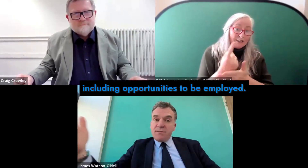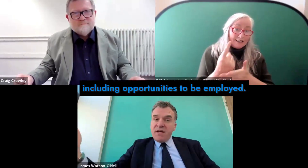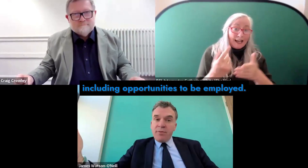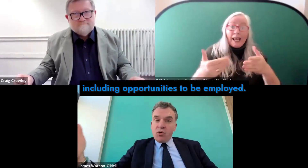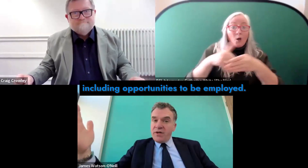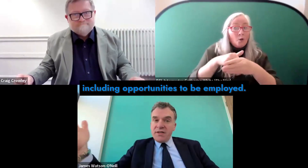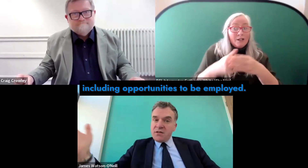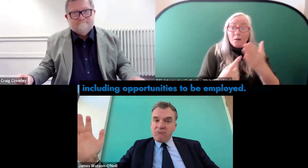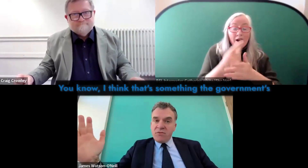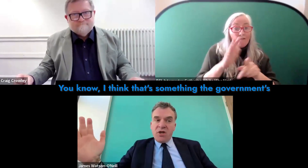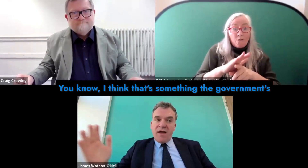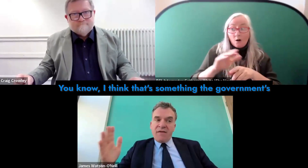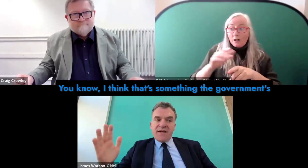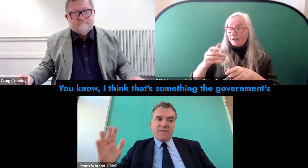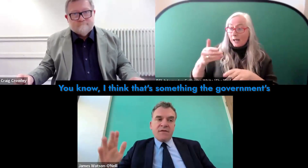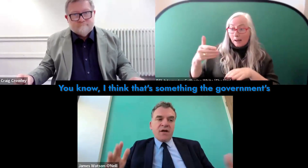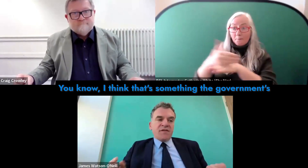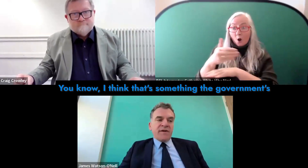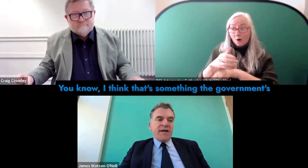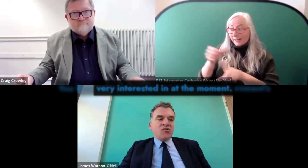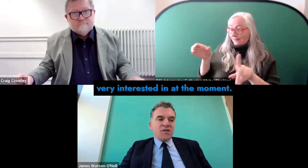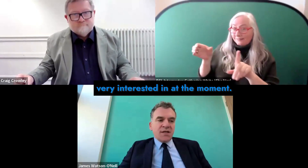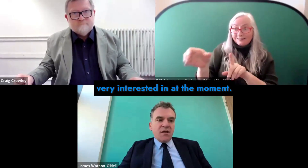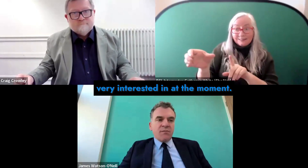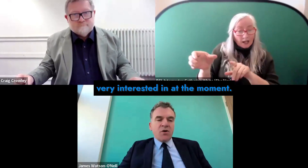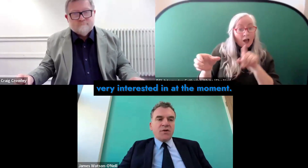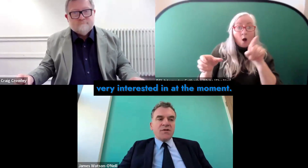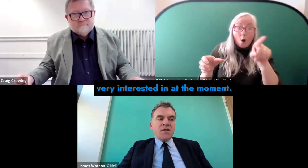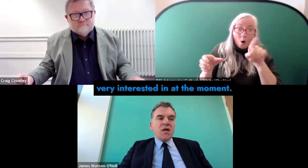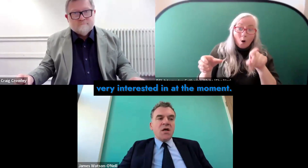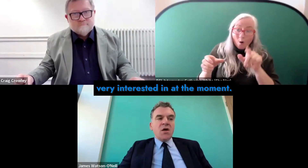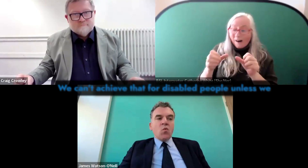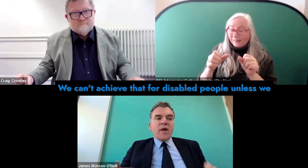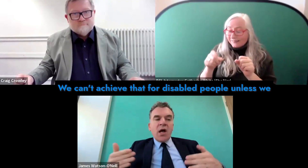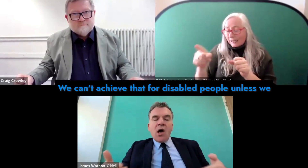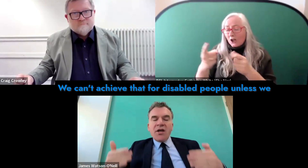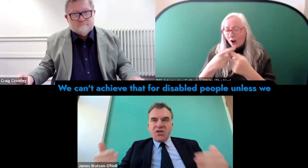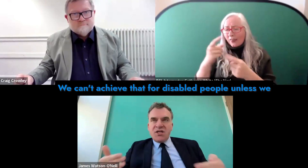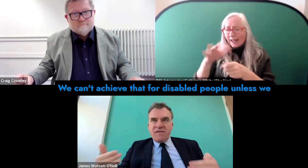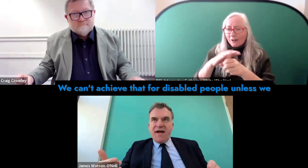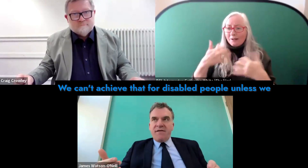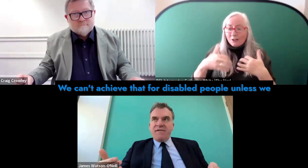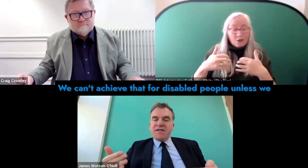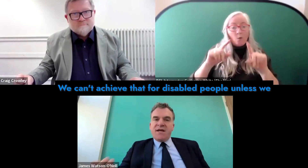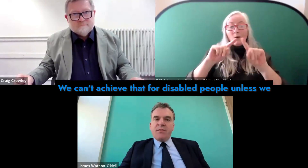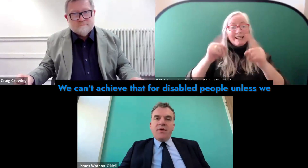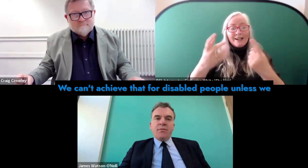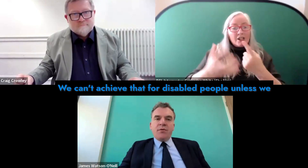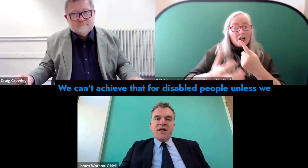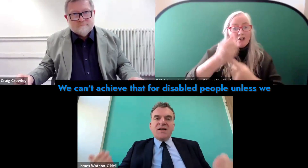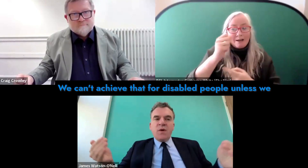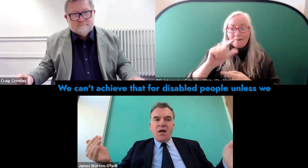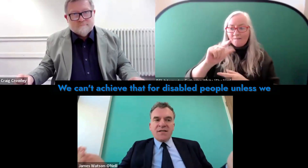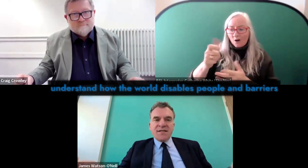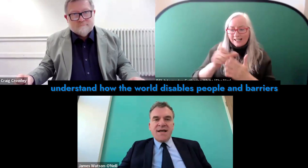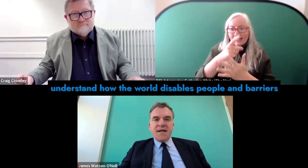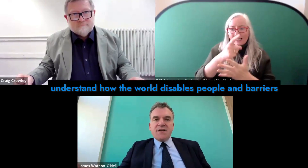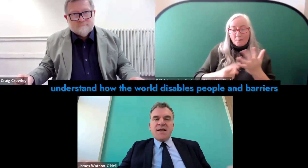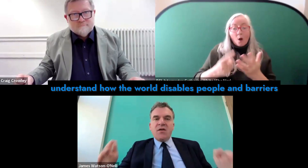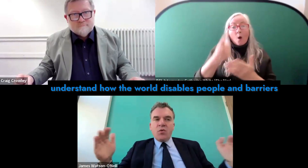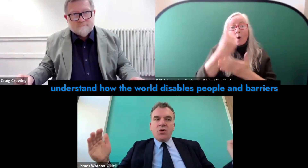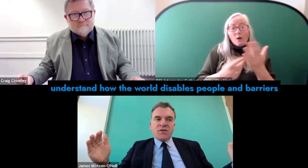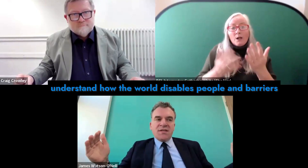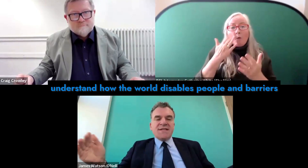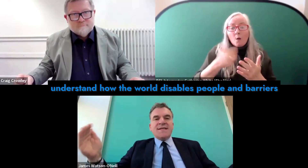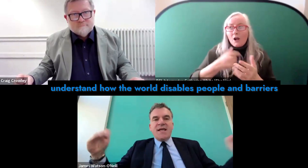including opportunities to be employed. I think that's something the government's very interested in at the moment. We can't achieve that for disabled people unless we